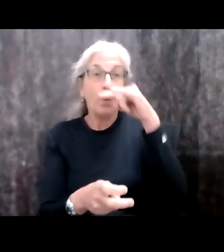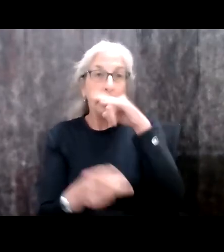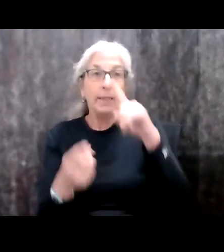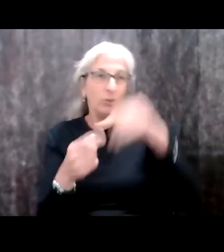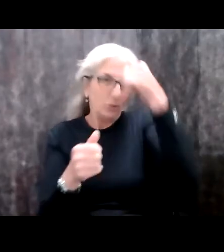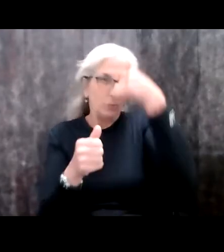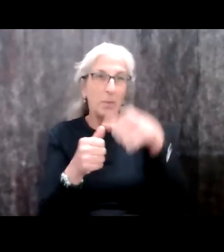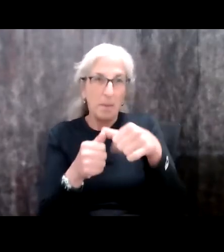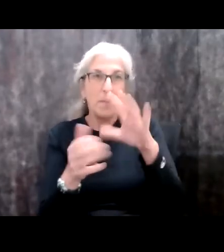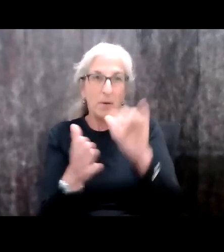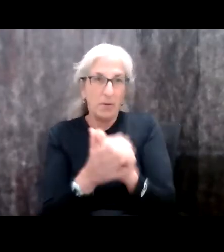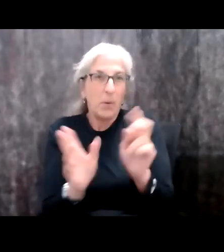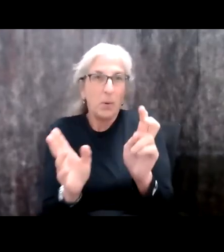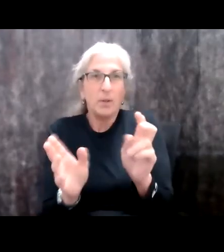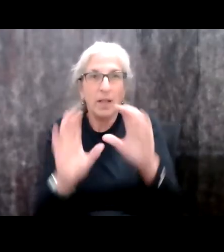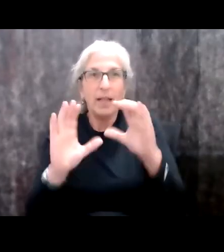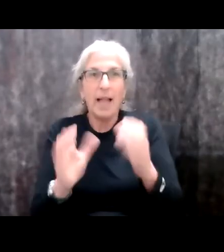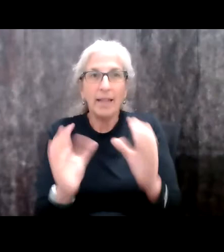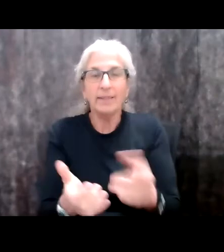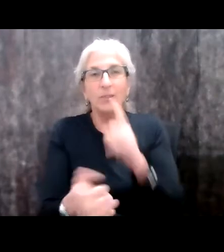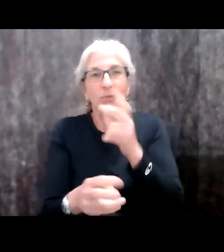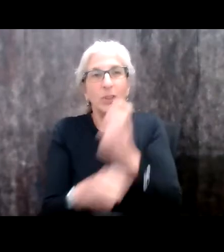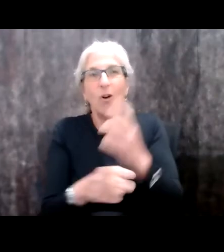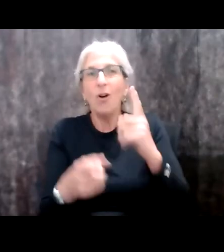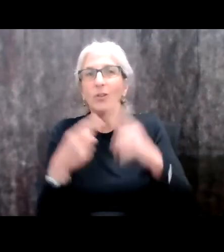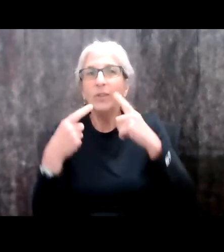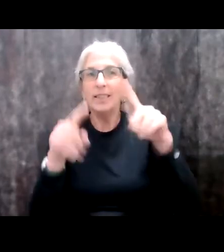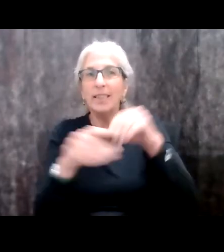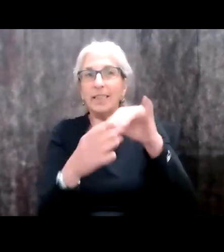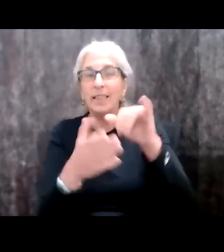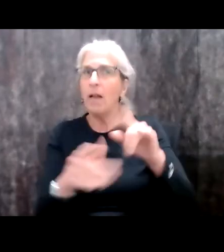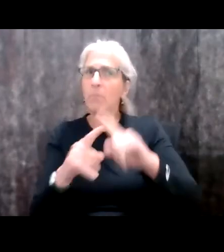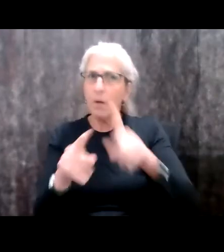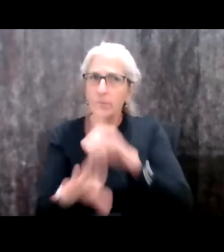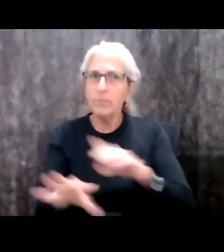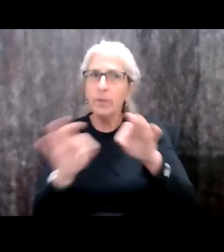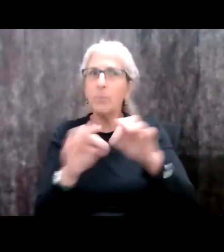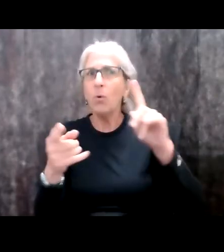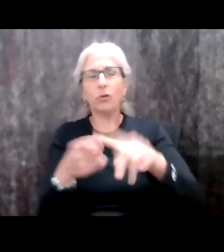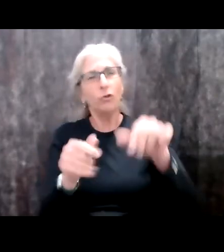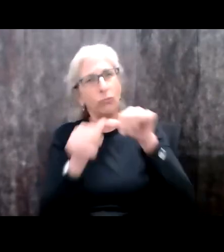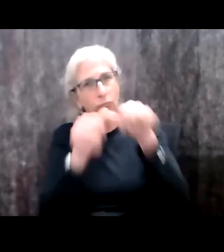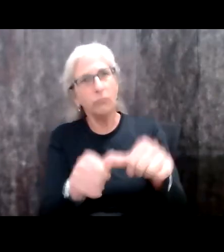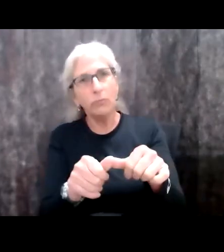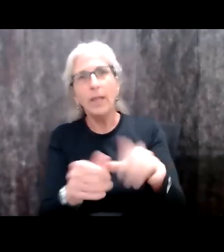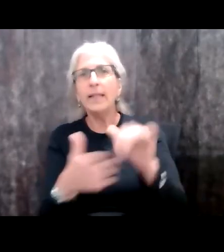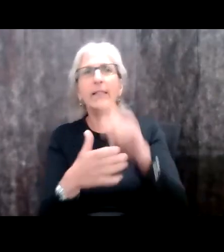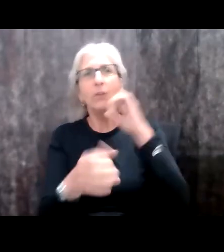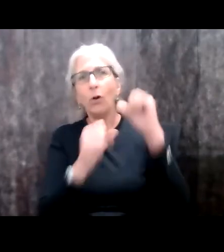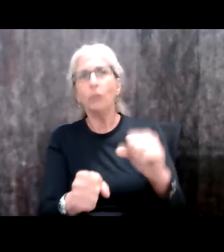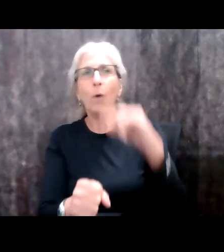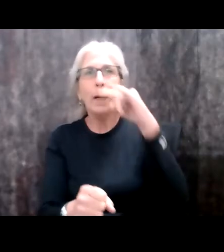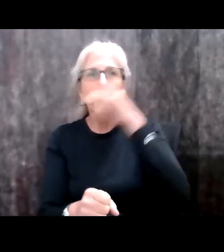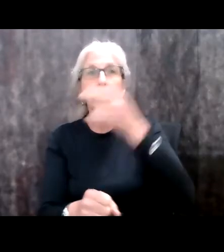or work towards achieving those. But at the same time, the perseverance of these kids is tenacious. They're very strong kids. God has made